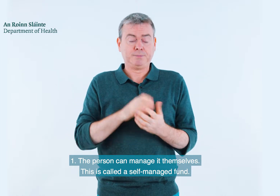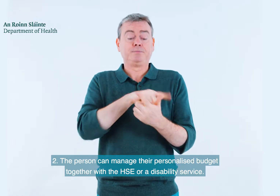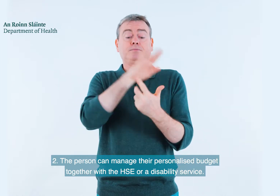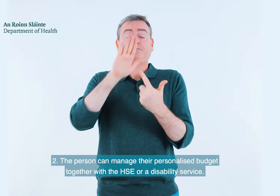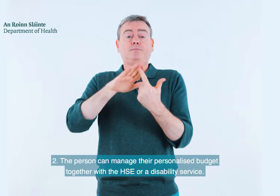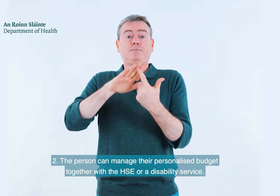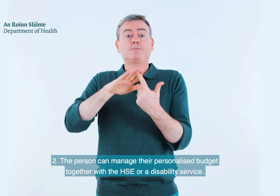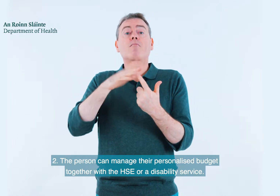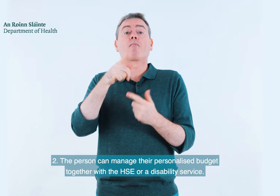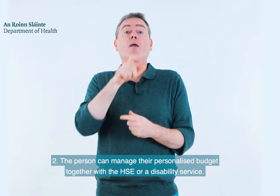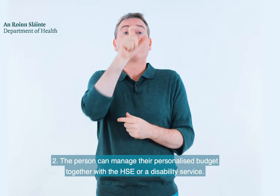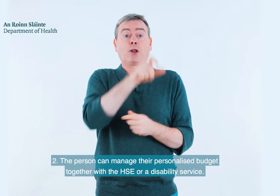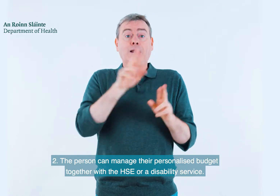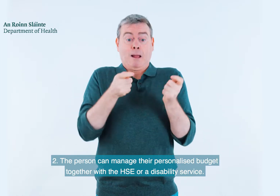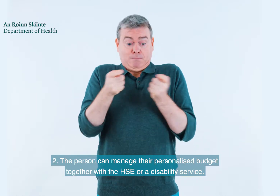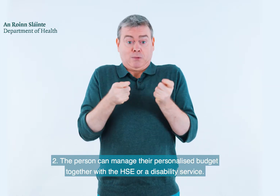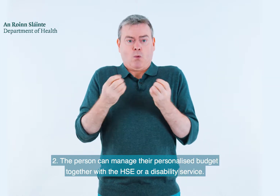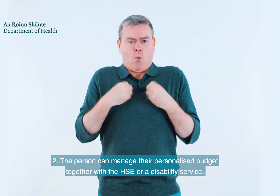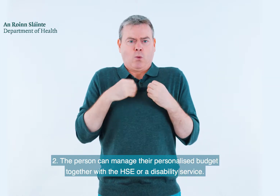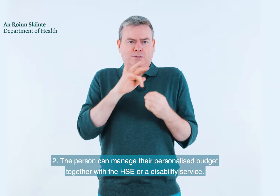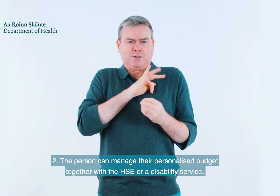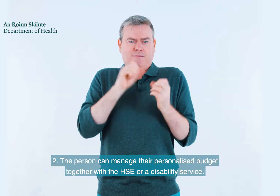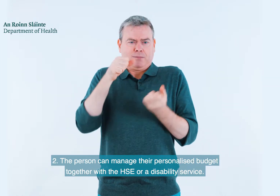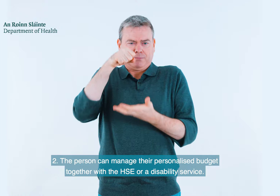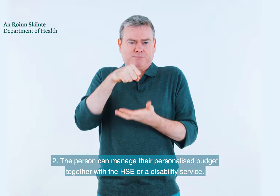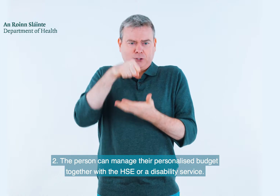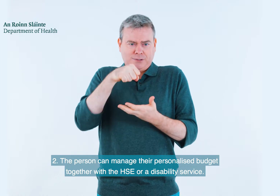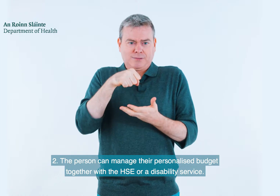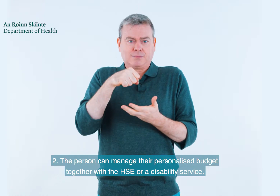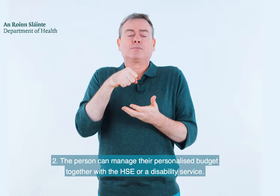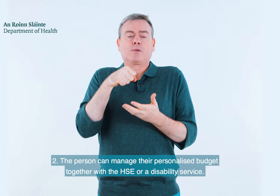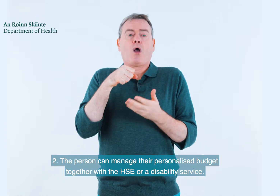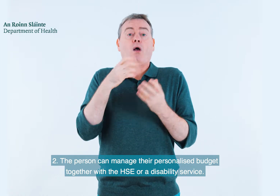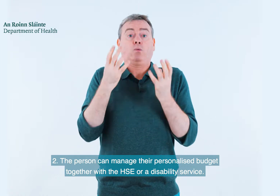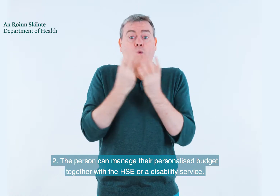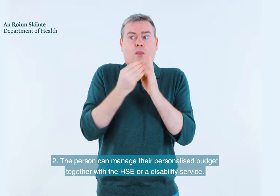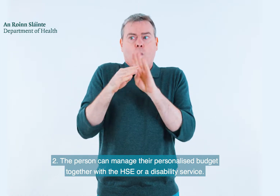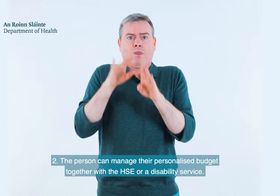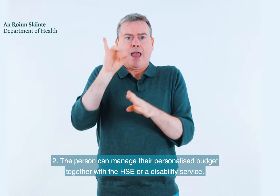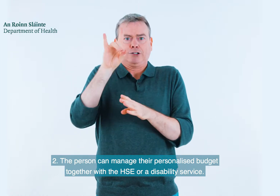2. The person can manage their personalised budget together with the HSE or a disability service.